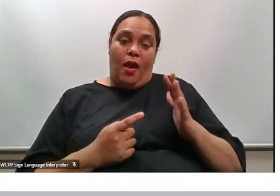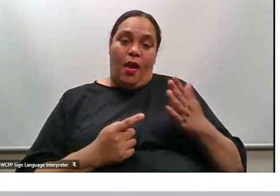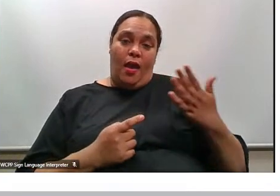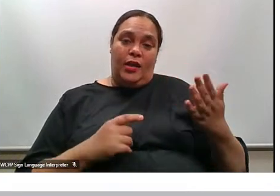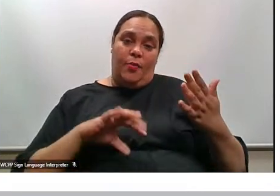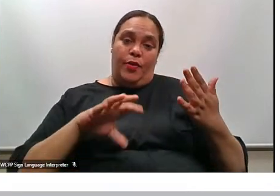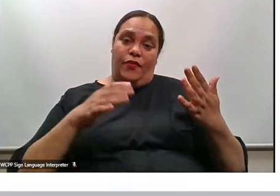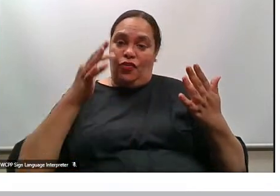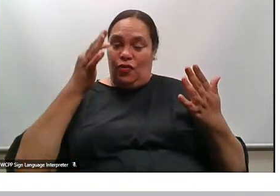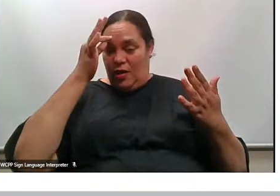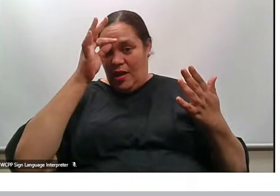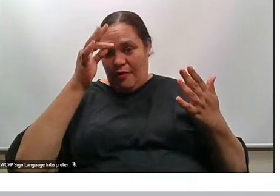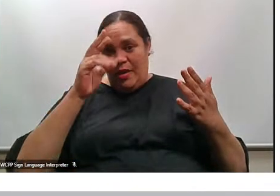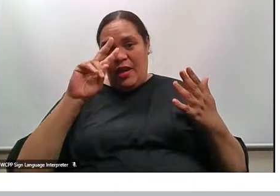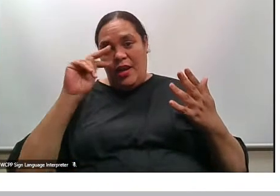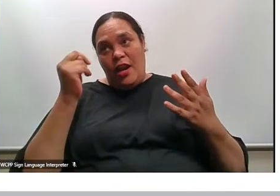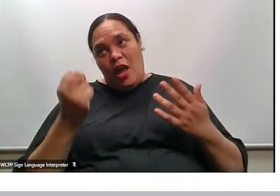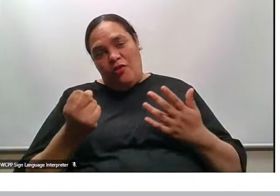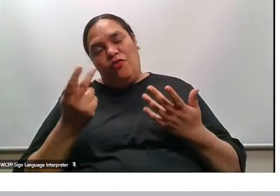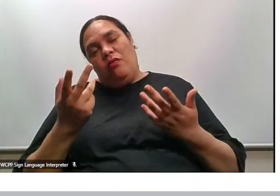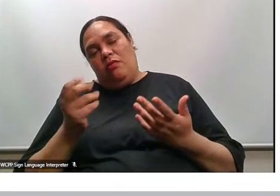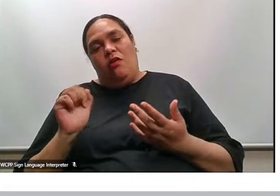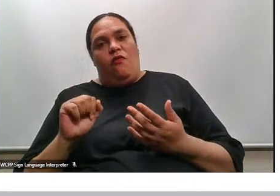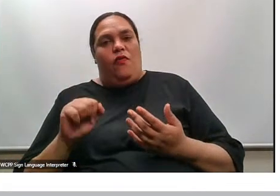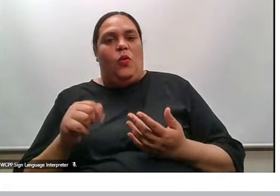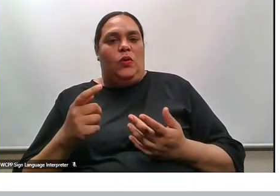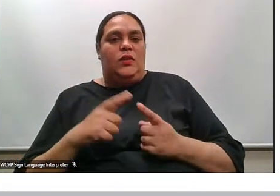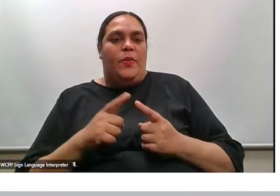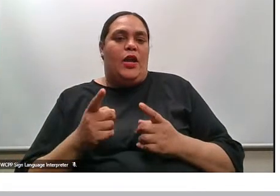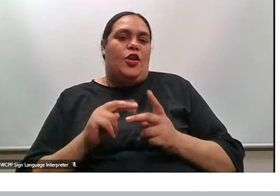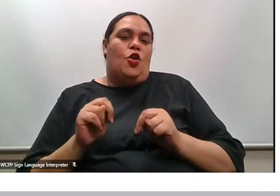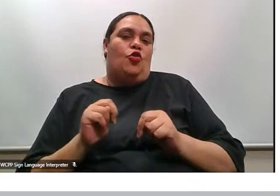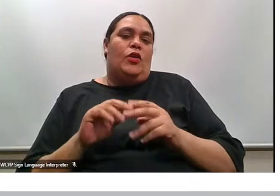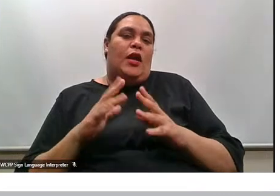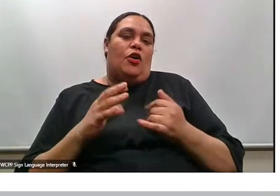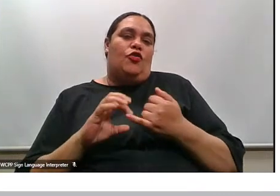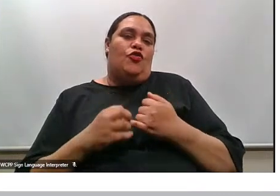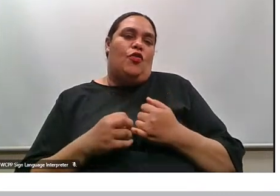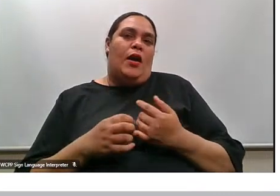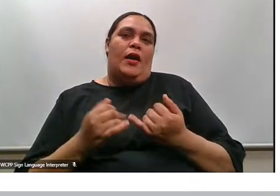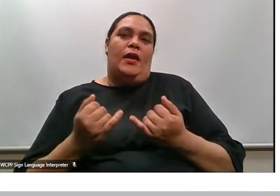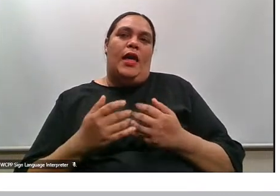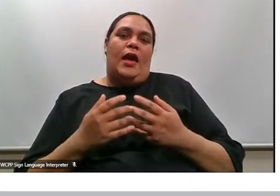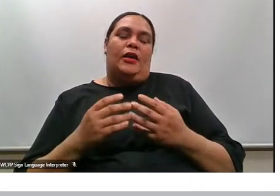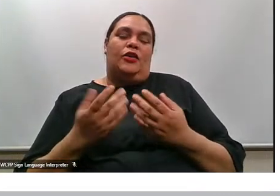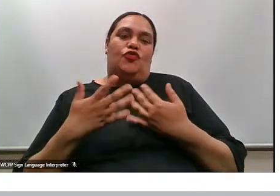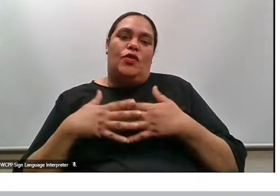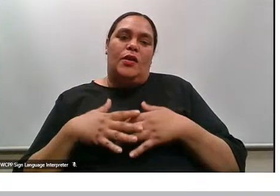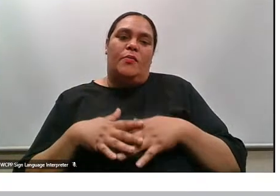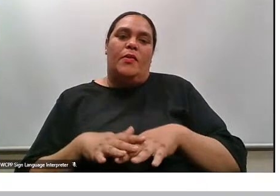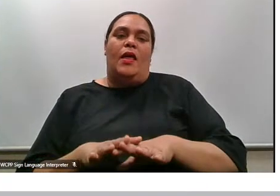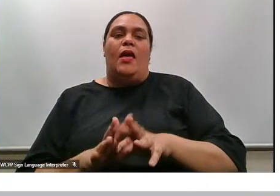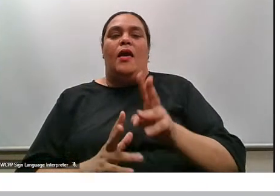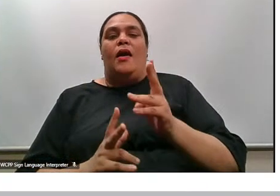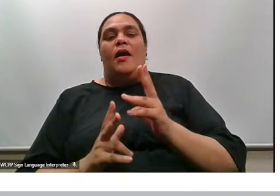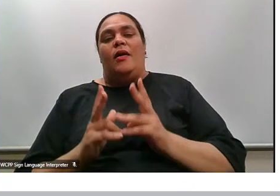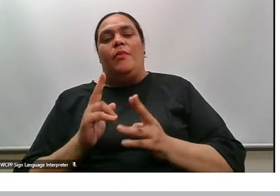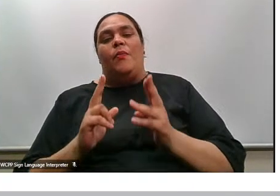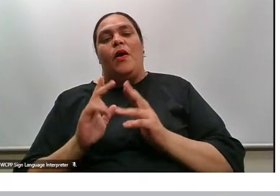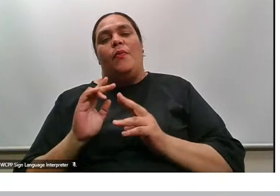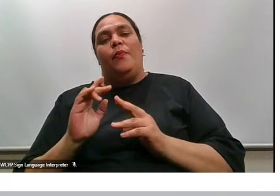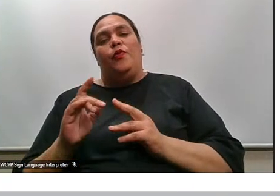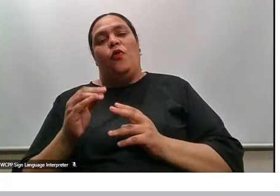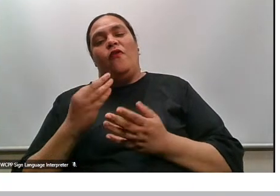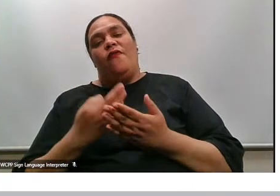provincial government and national, of course, you know, the notion of trying to streamline and cut the fat in as far